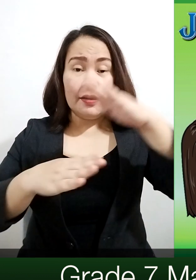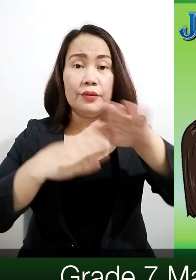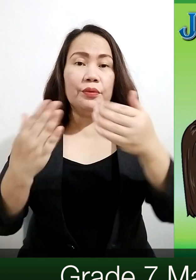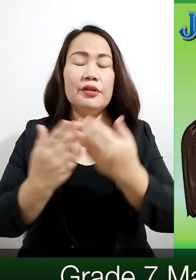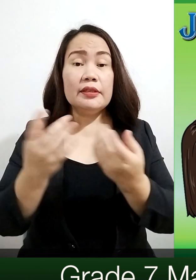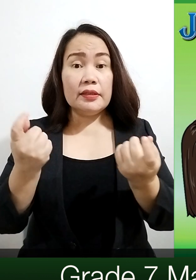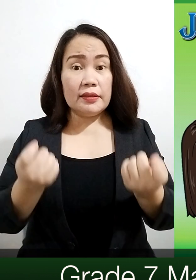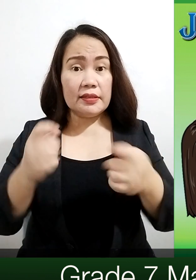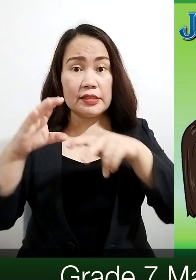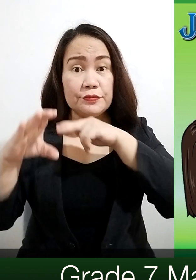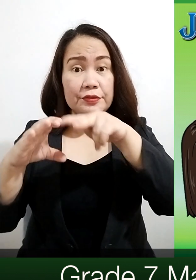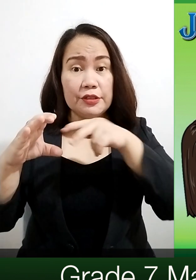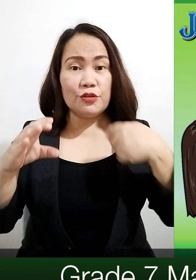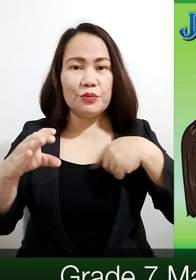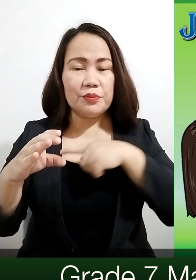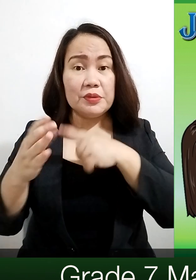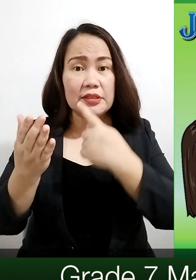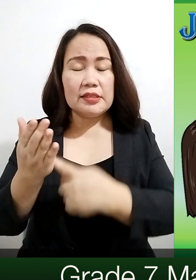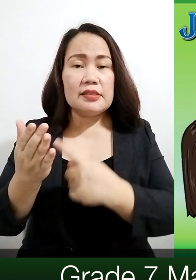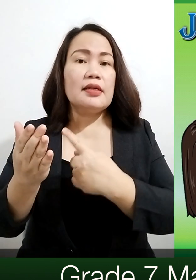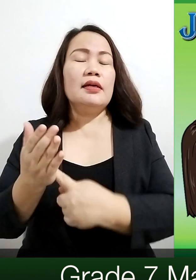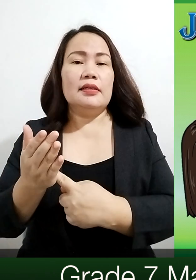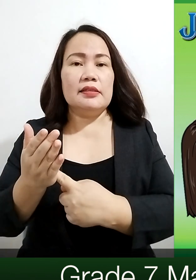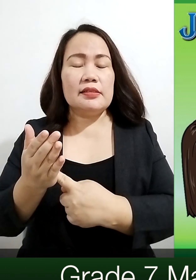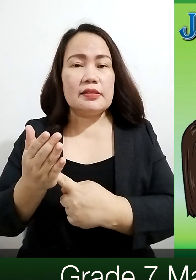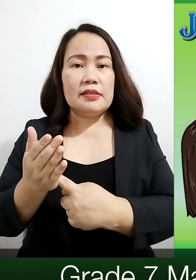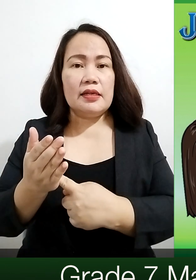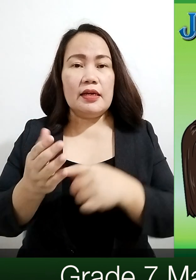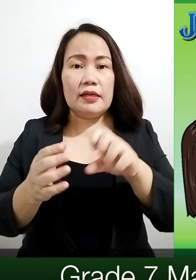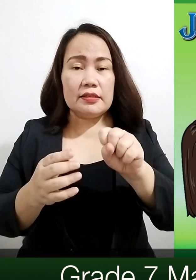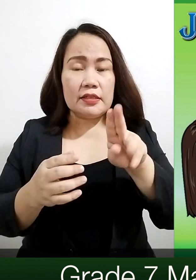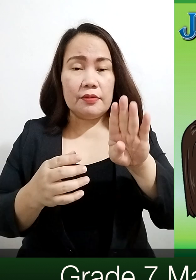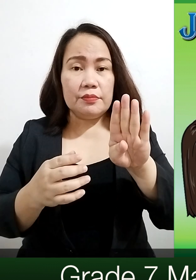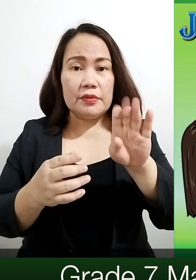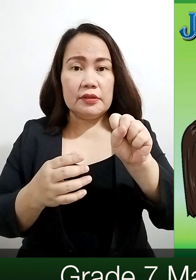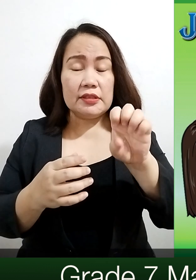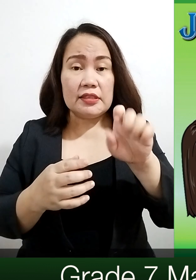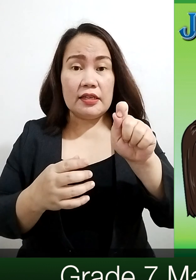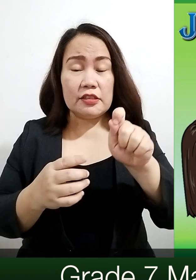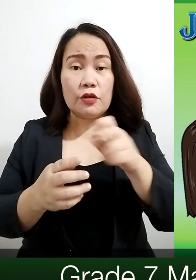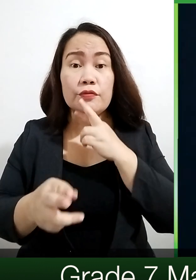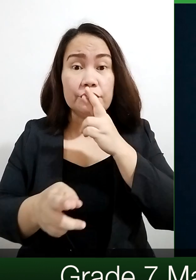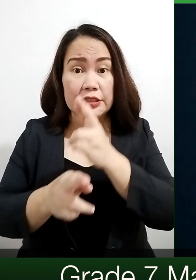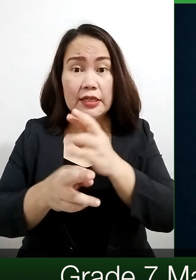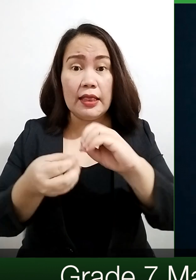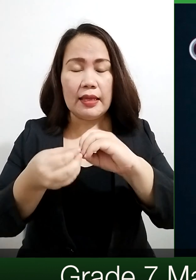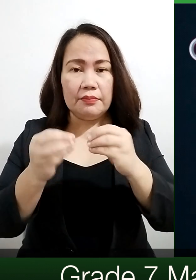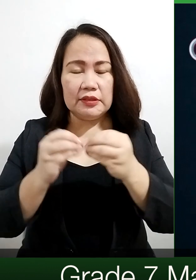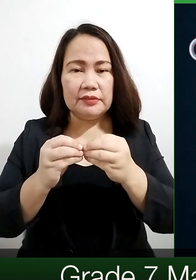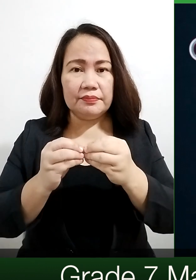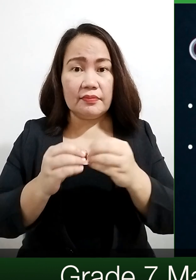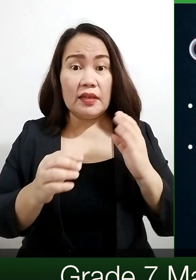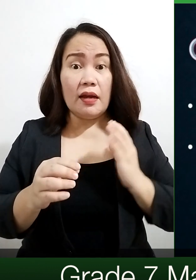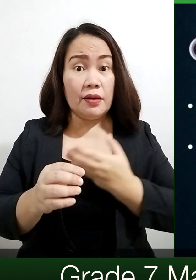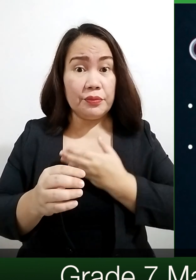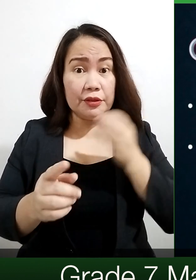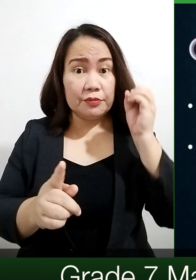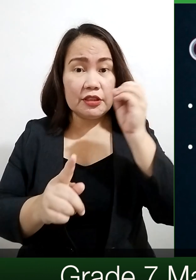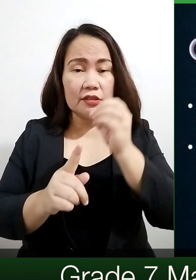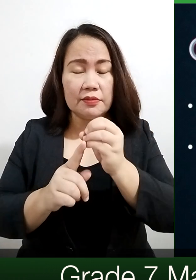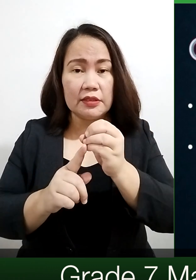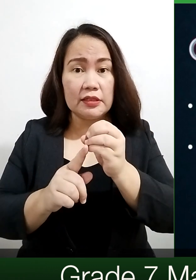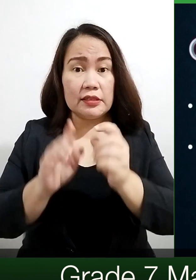Hi mga kawawmat! In this video, we will discuss subsets of real numbers. Okay, so our